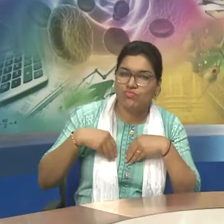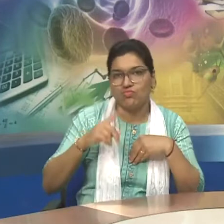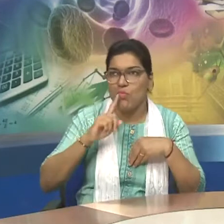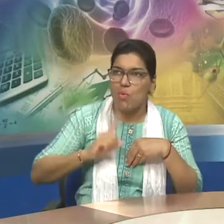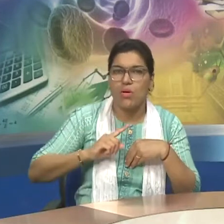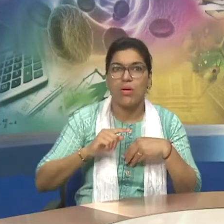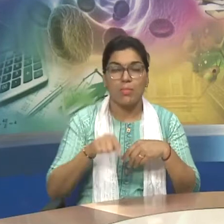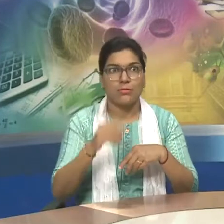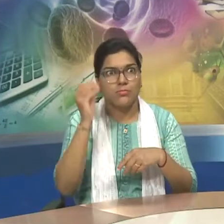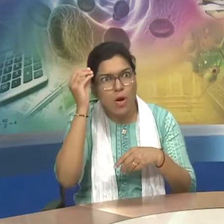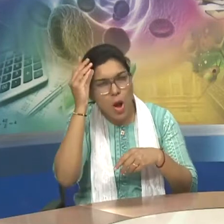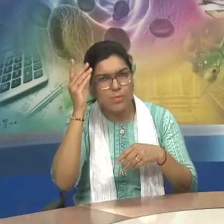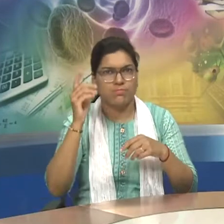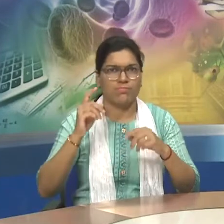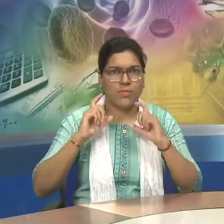excludes the